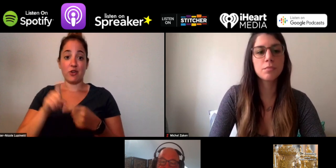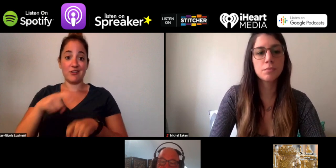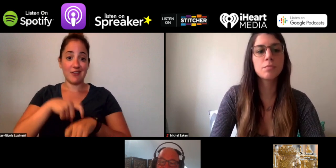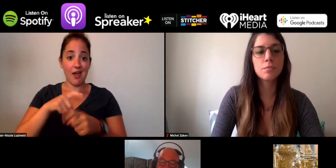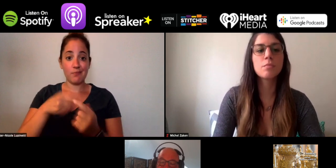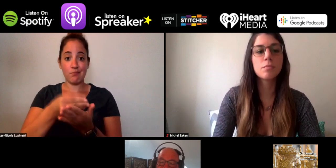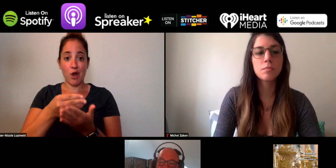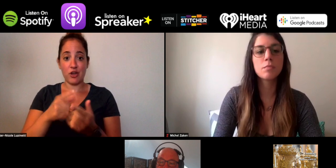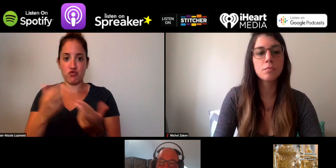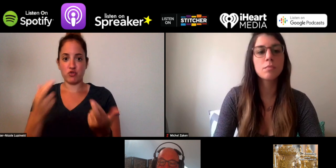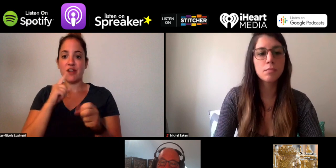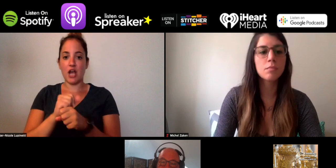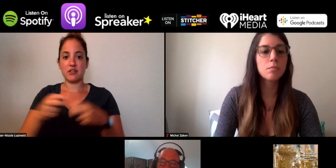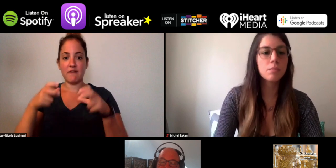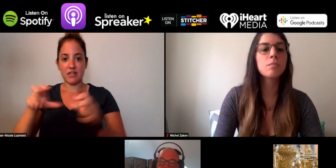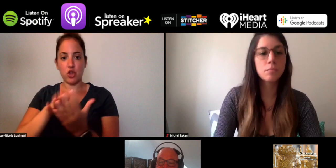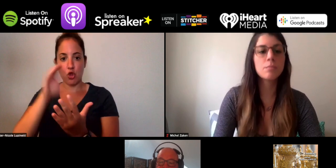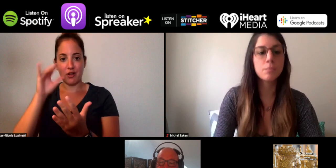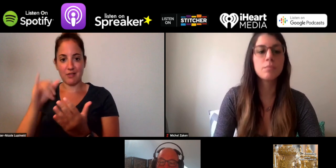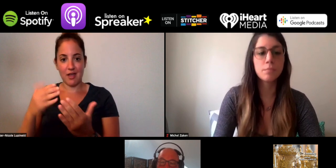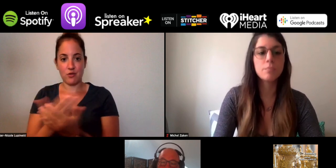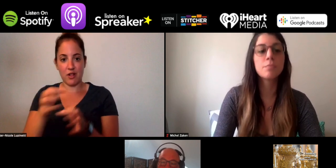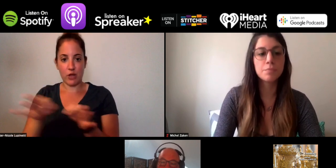resources to invest in that.